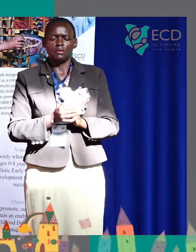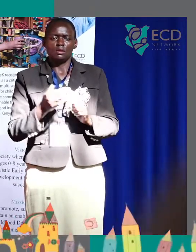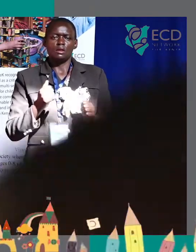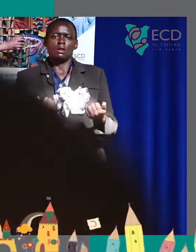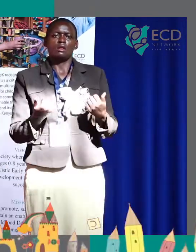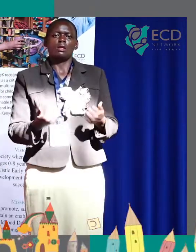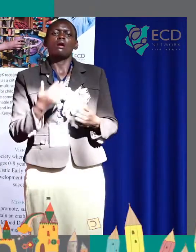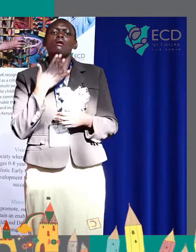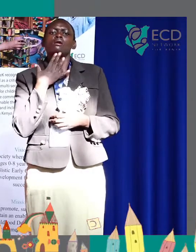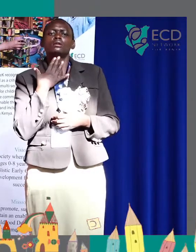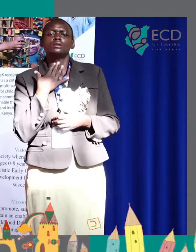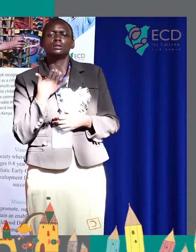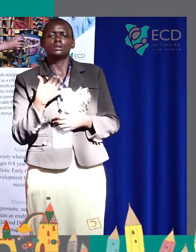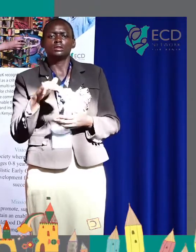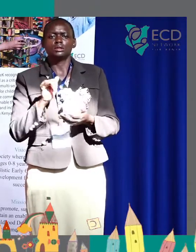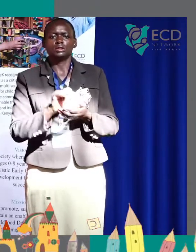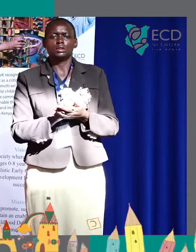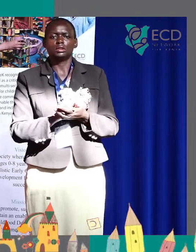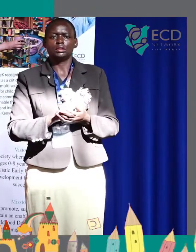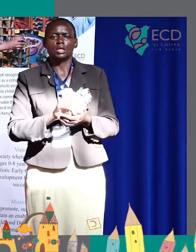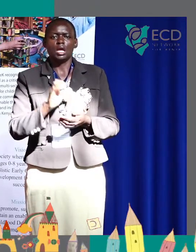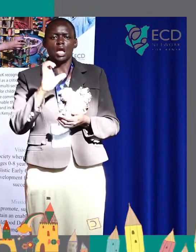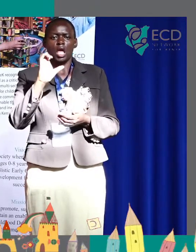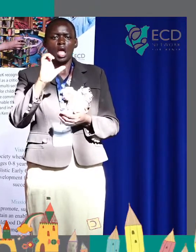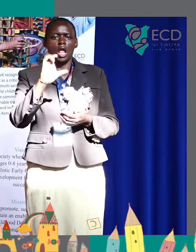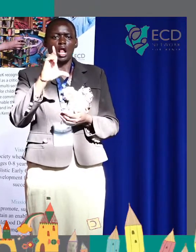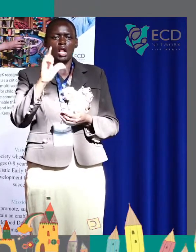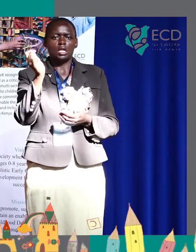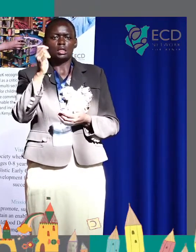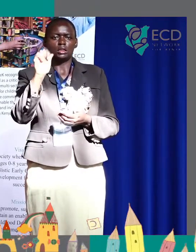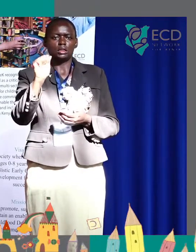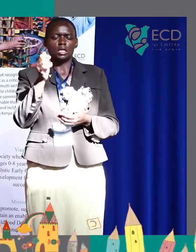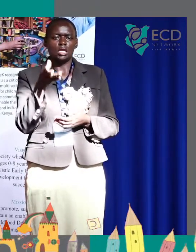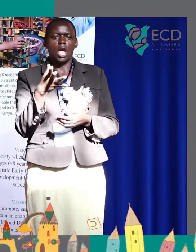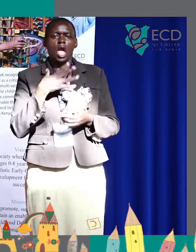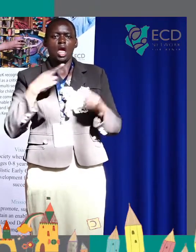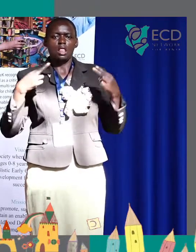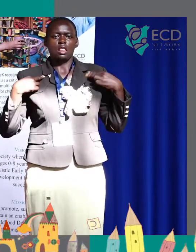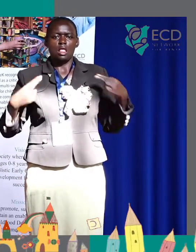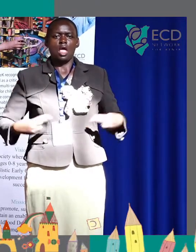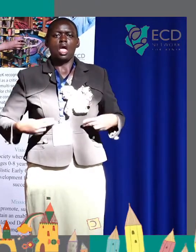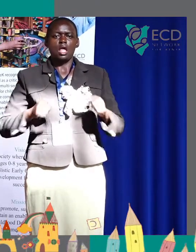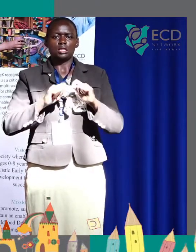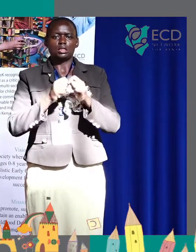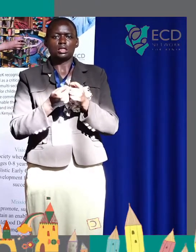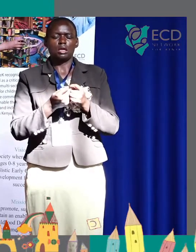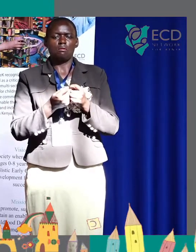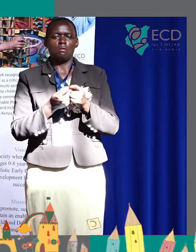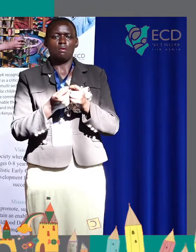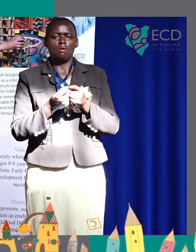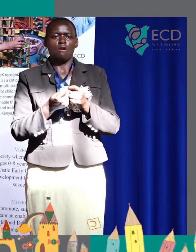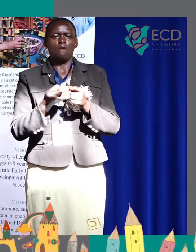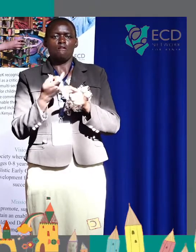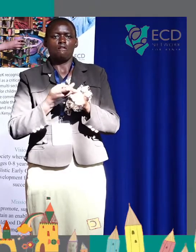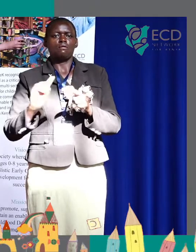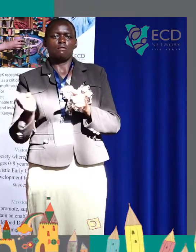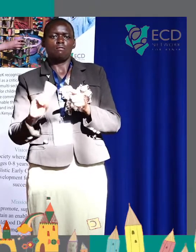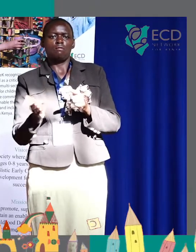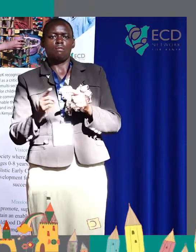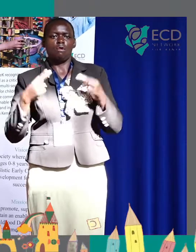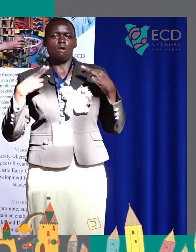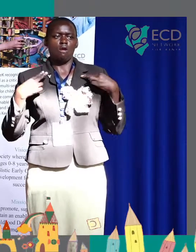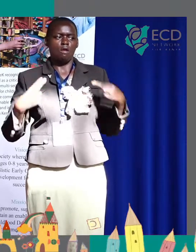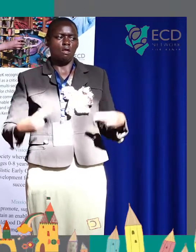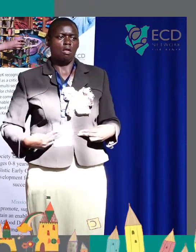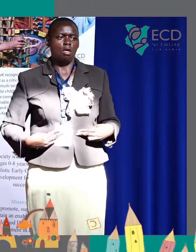that is Elsa here and the health team, the team from the Ministry of Health, yes. So